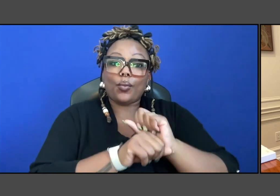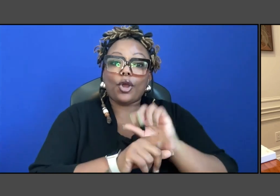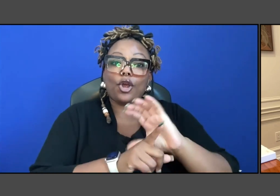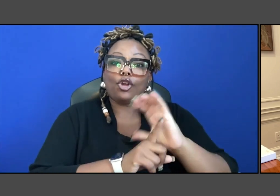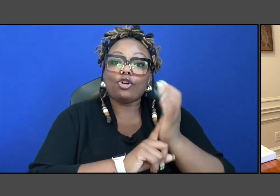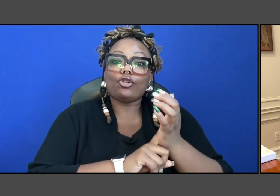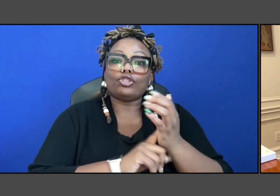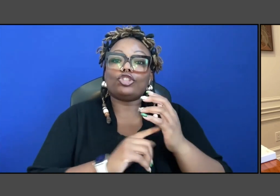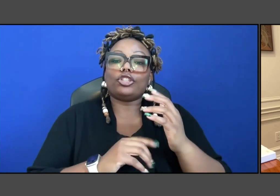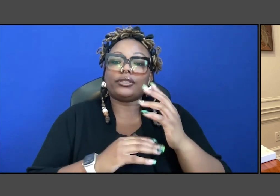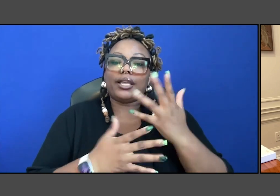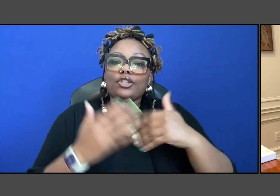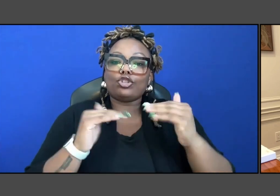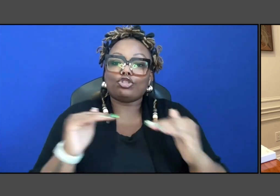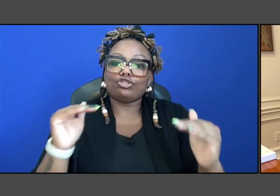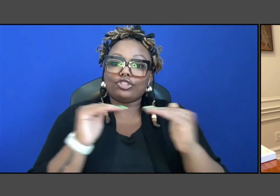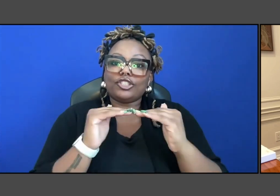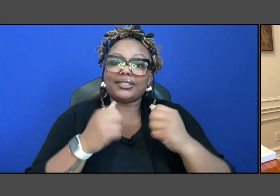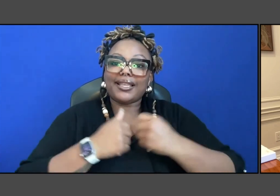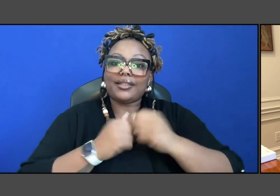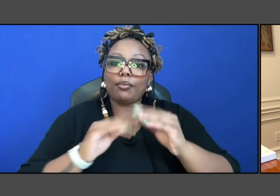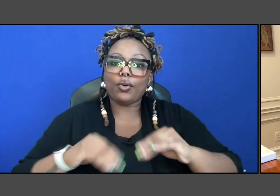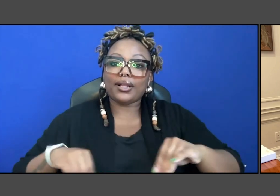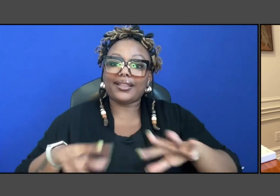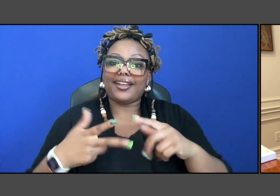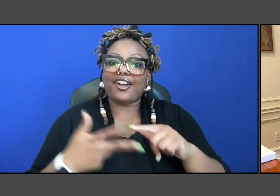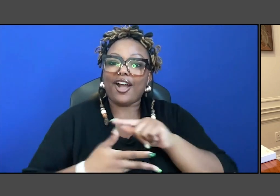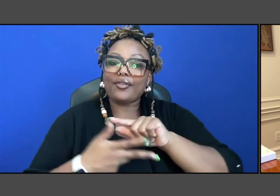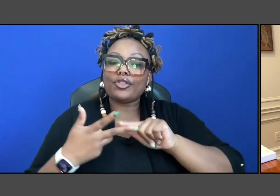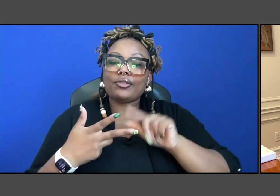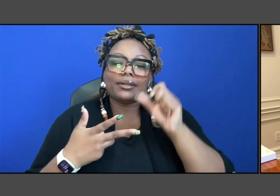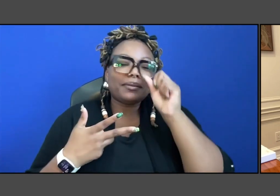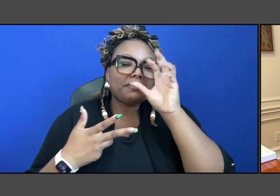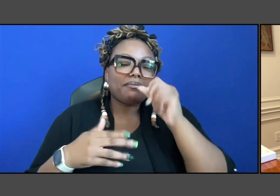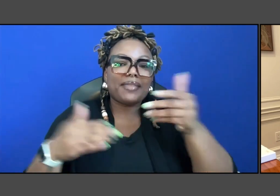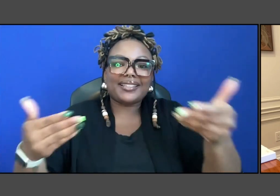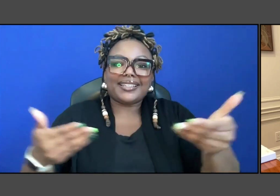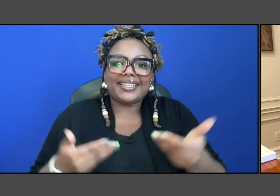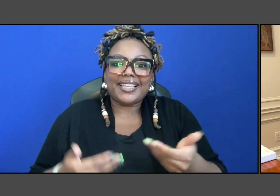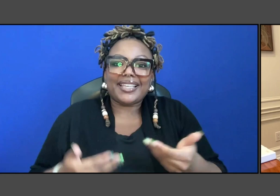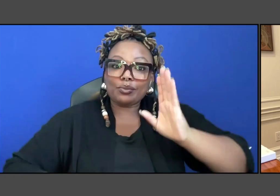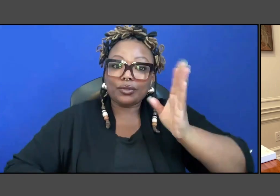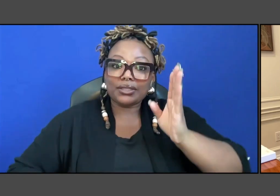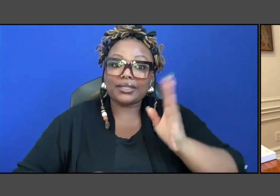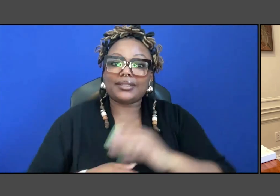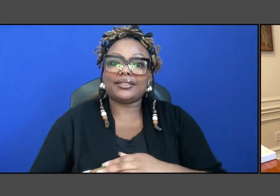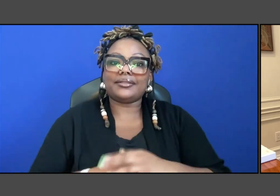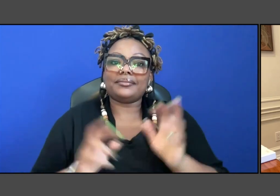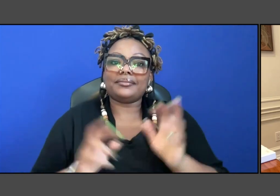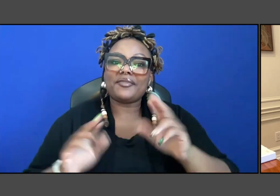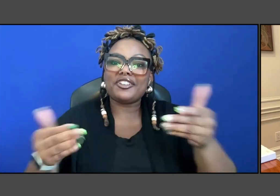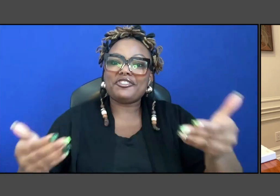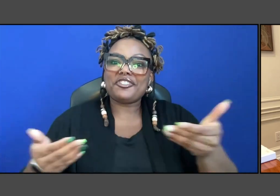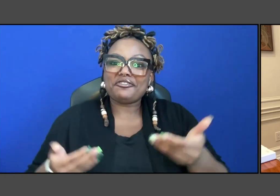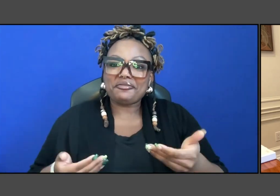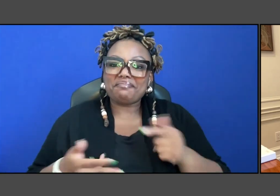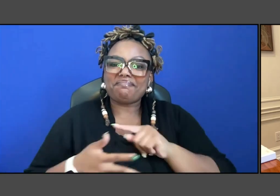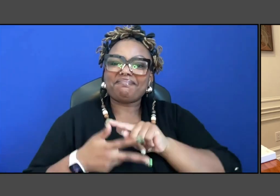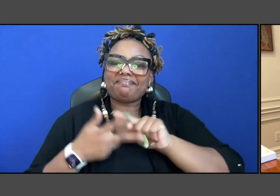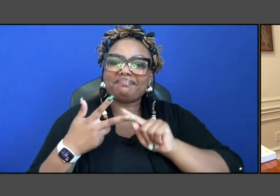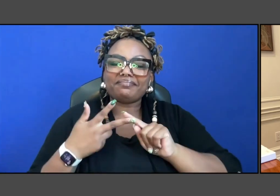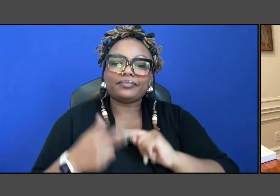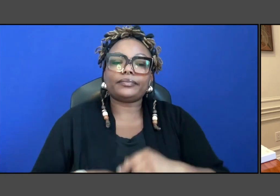the Borderlands are our 3 extraordinary guest speakers, and I'm ready to introduce them.